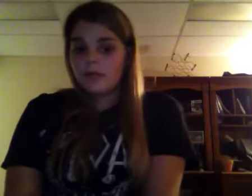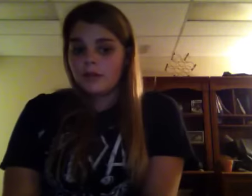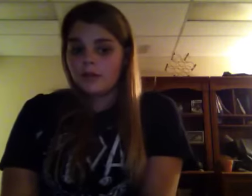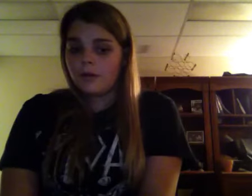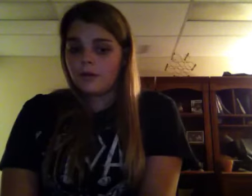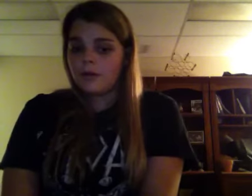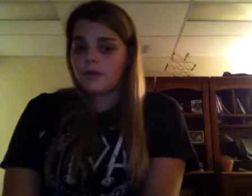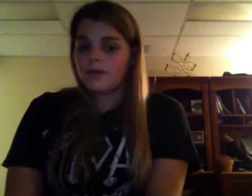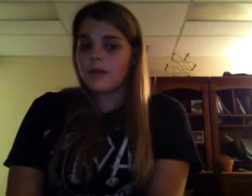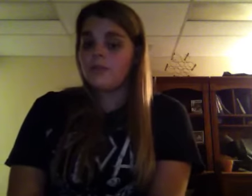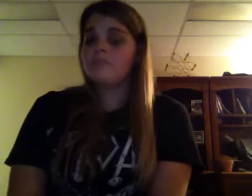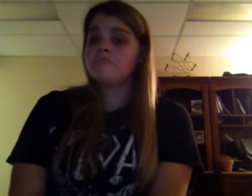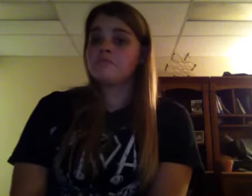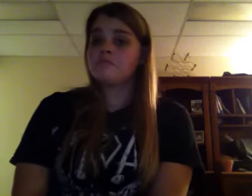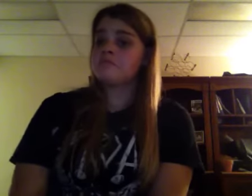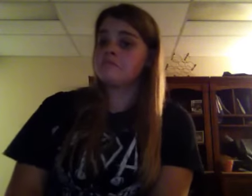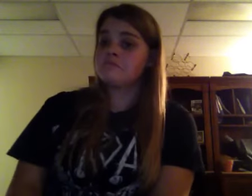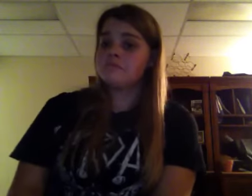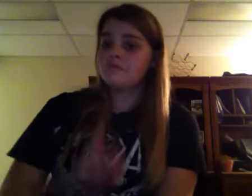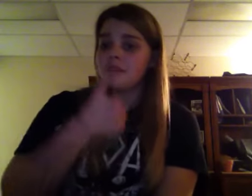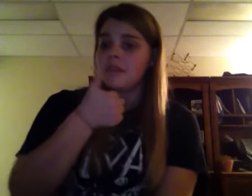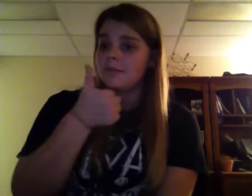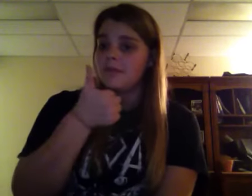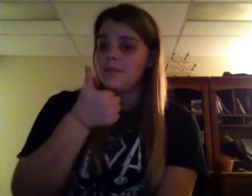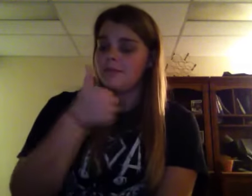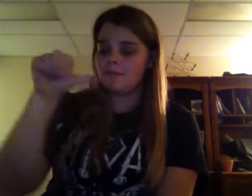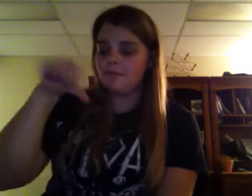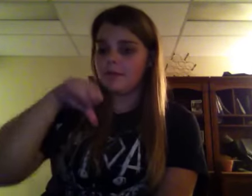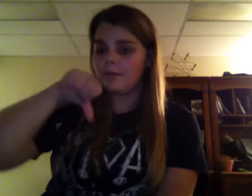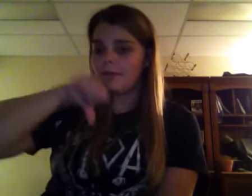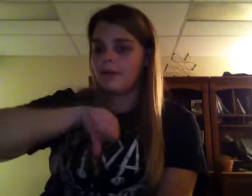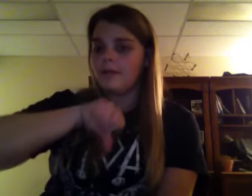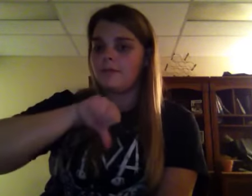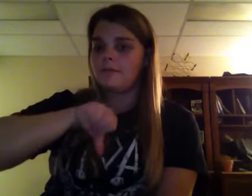So that's all for now. Thumbs up, thumbs down,